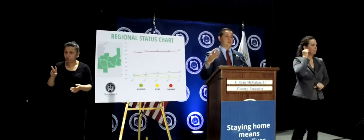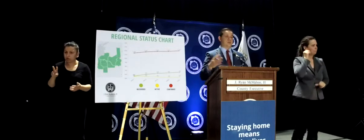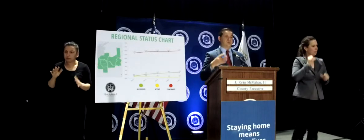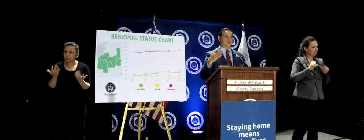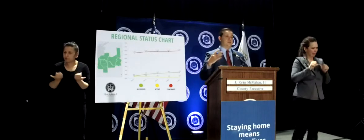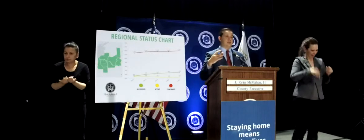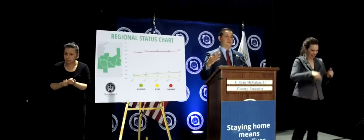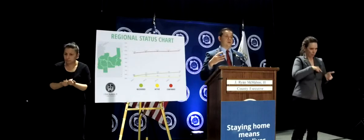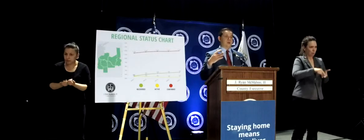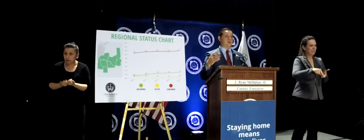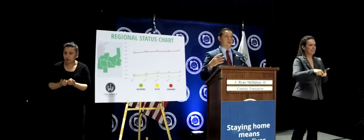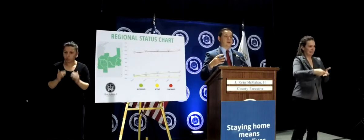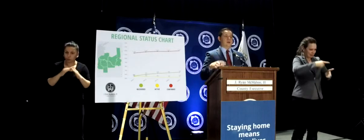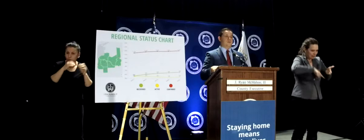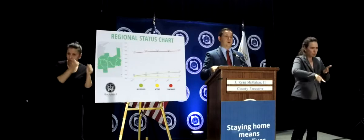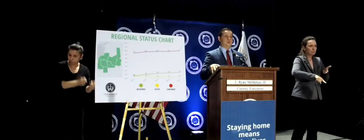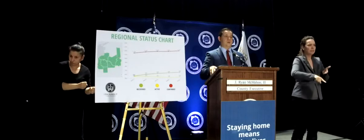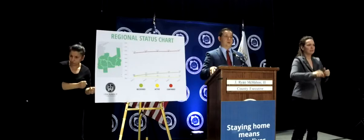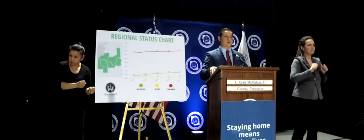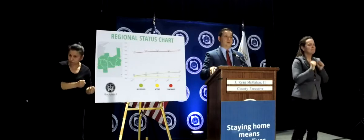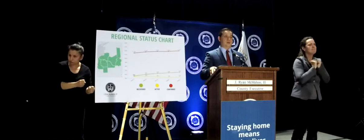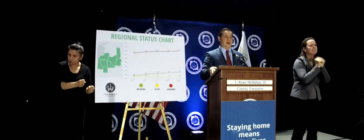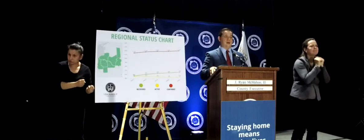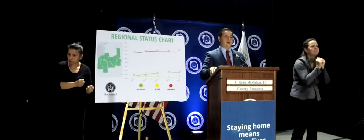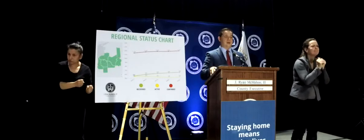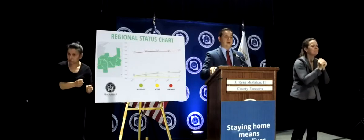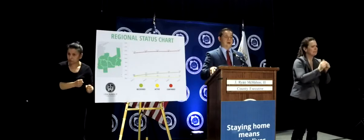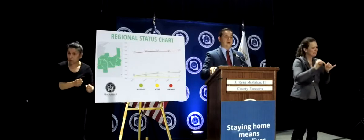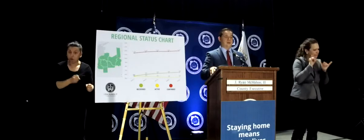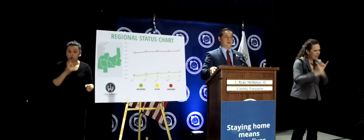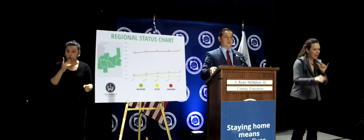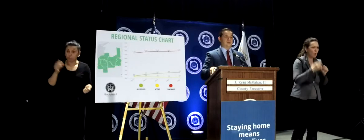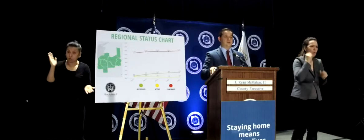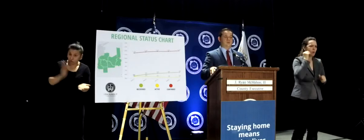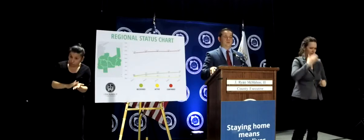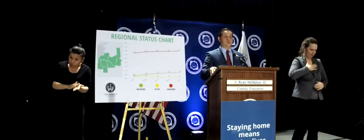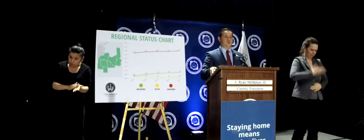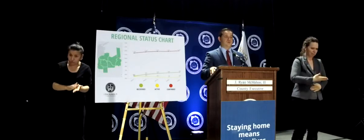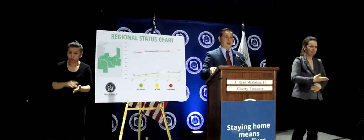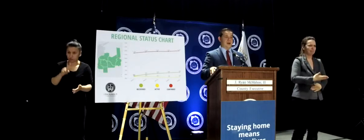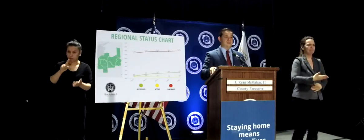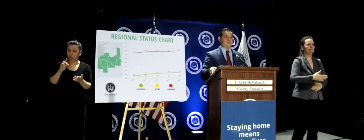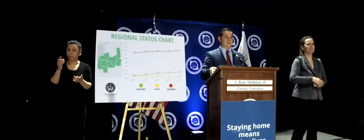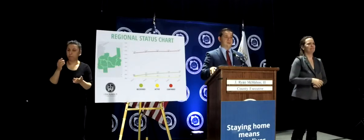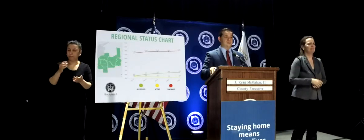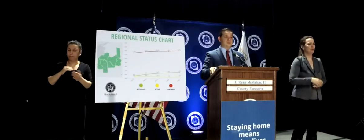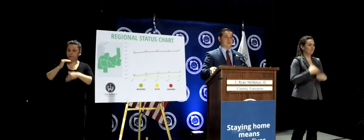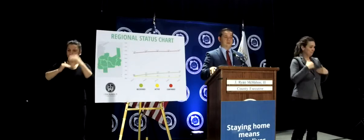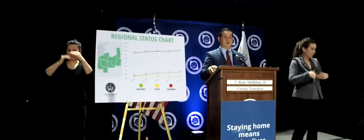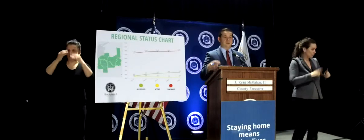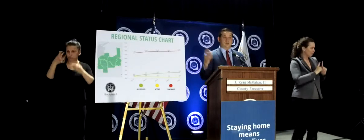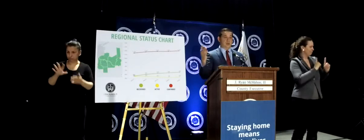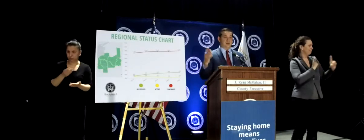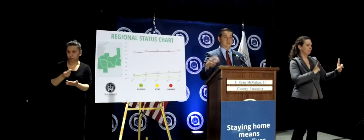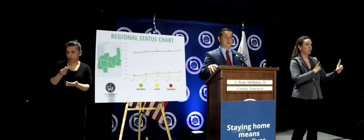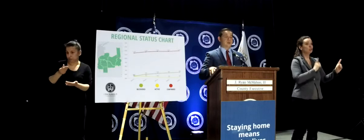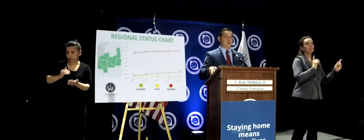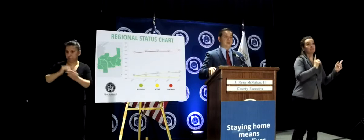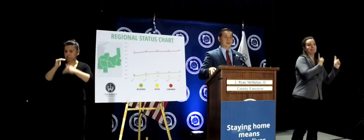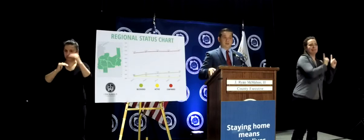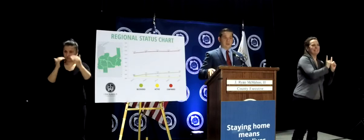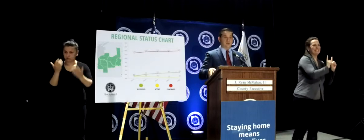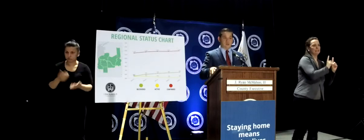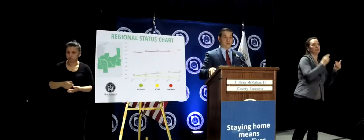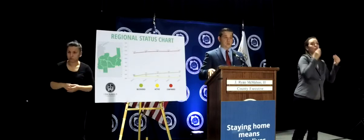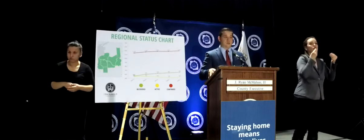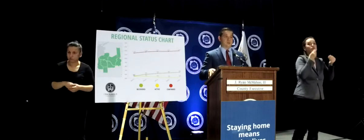That's how we do this together, right? If you're of the opinion that things are moving too fast, even though nothing's changed,